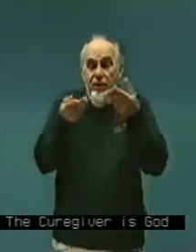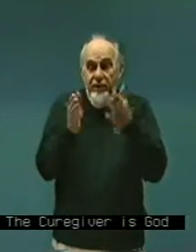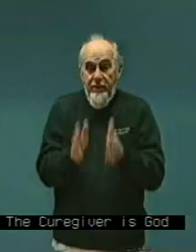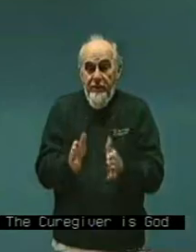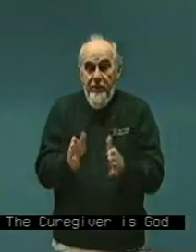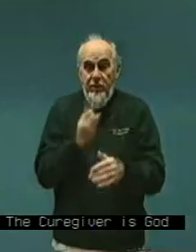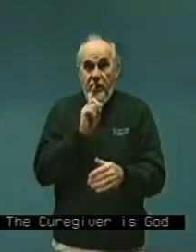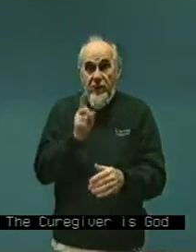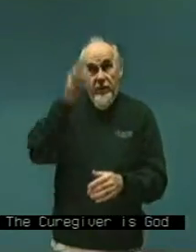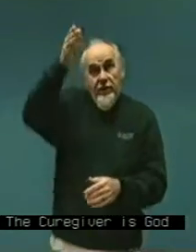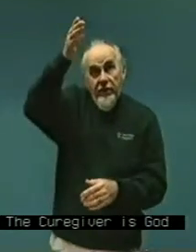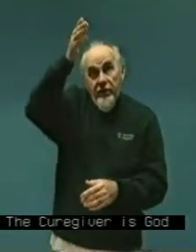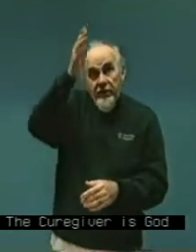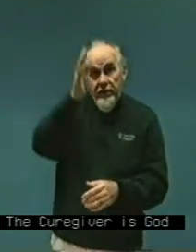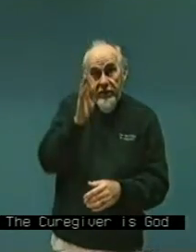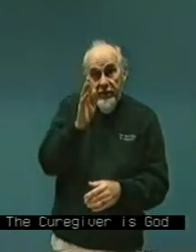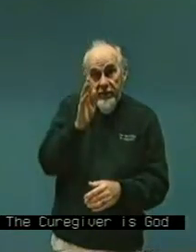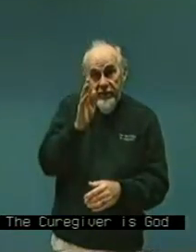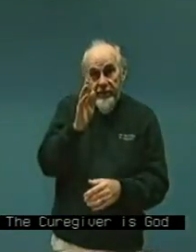The cure giver is God.